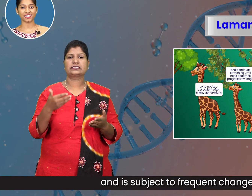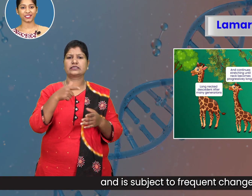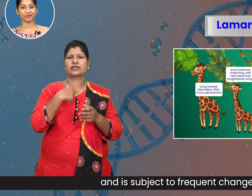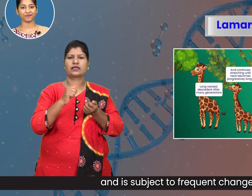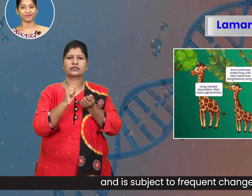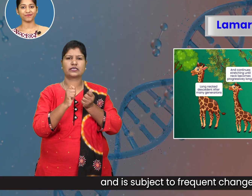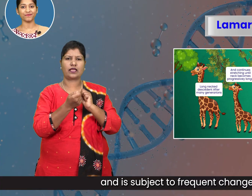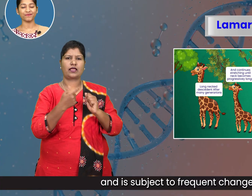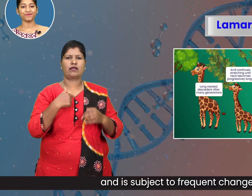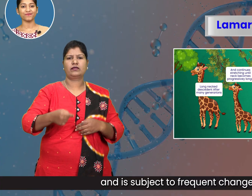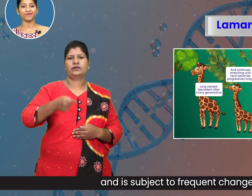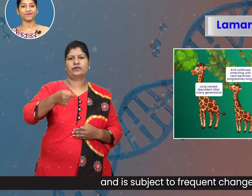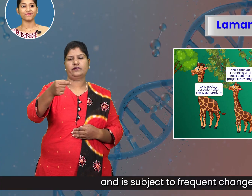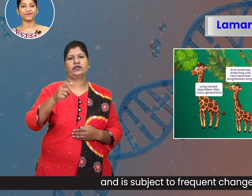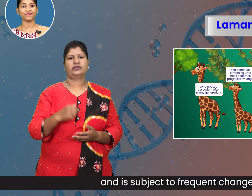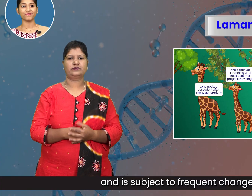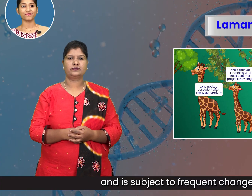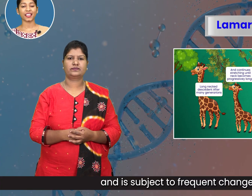changes.